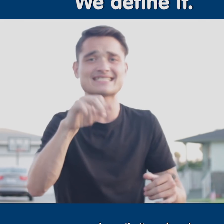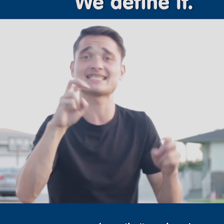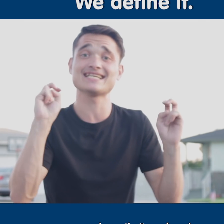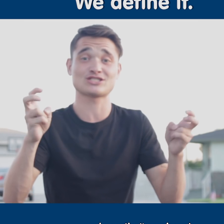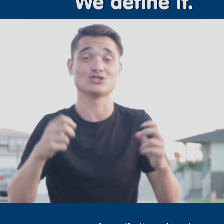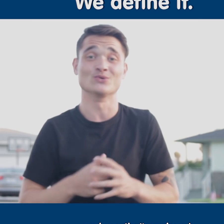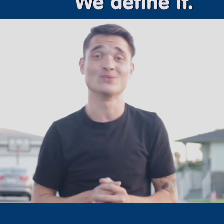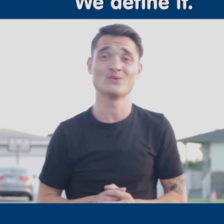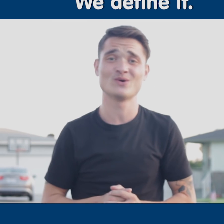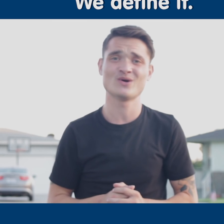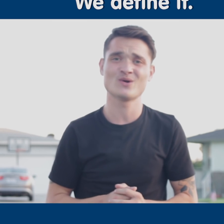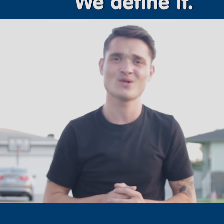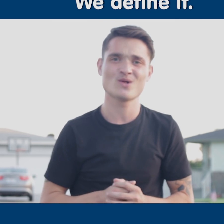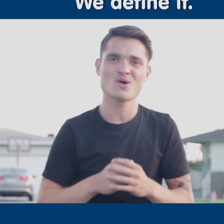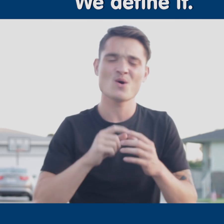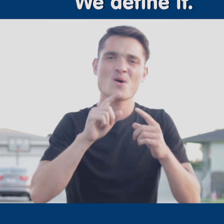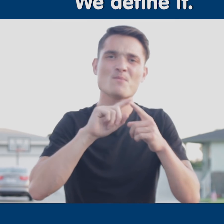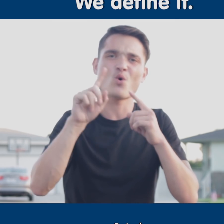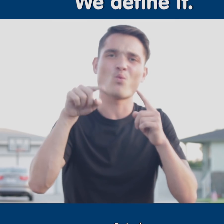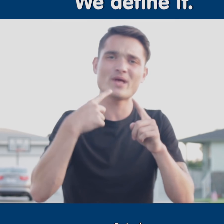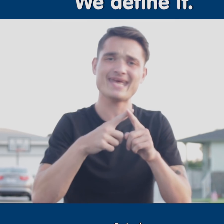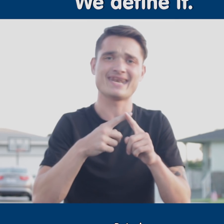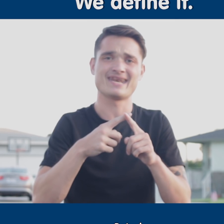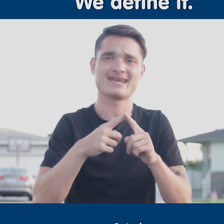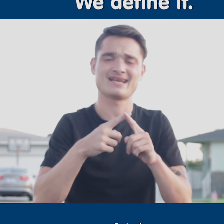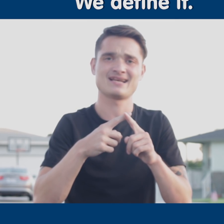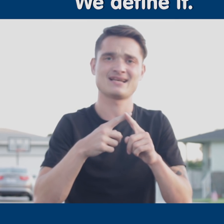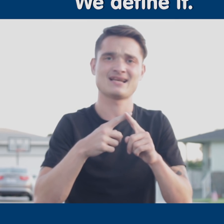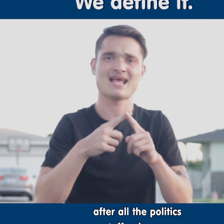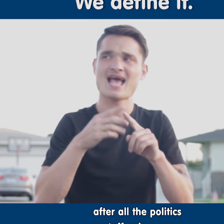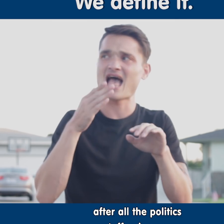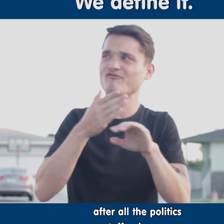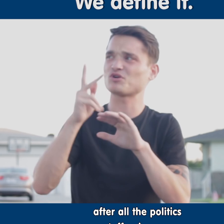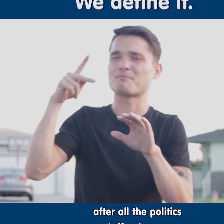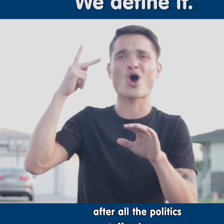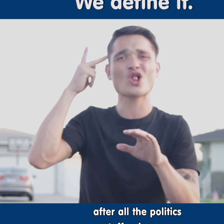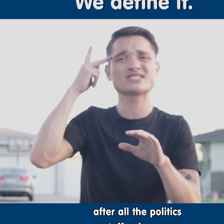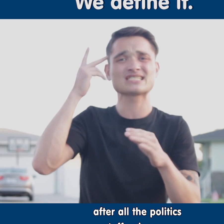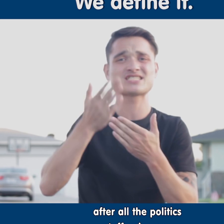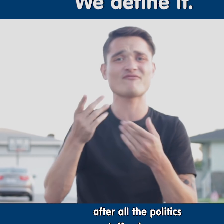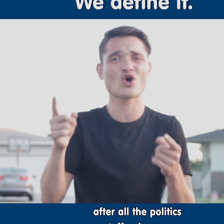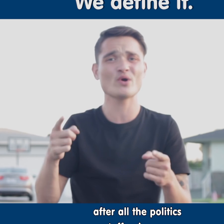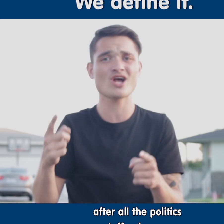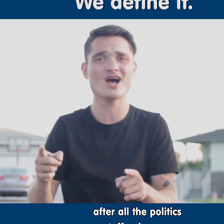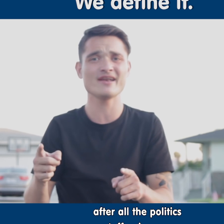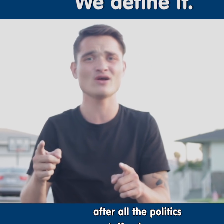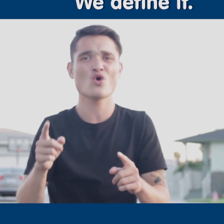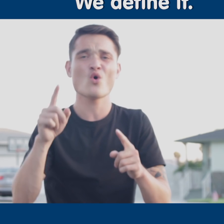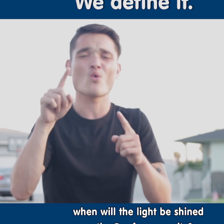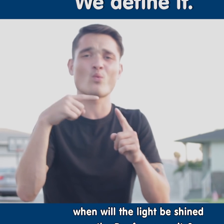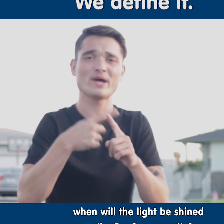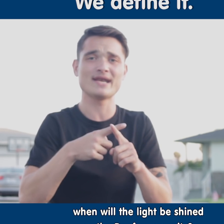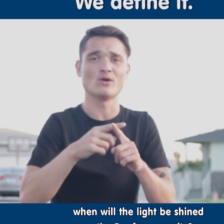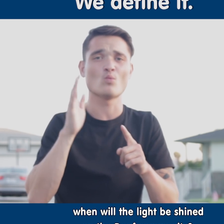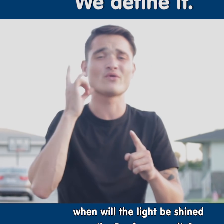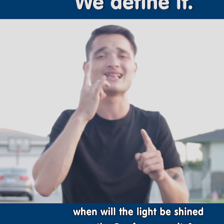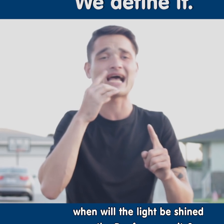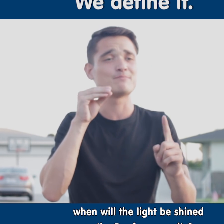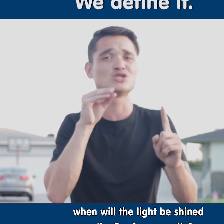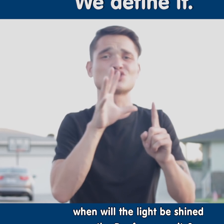issue. But when, after all the politics stuff going on, when will the light be shined on